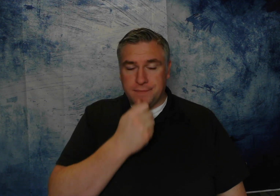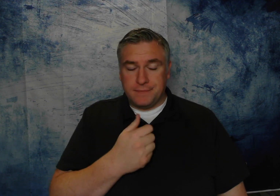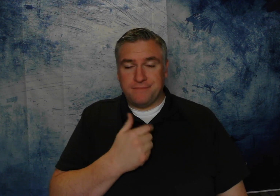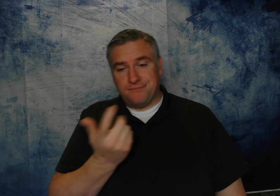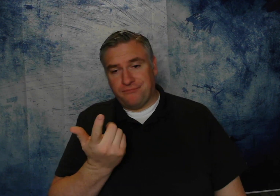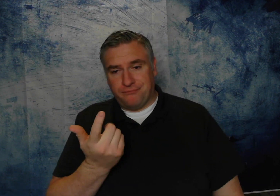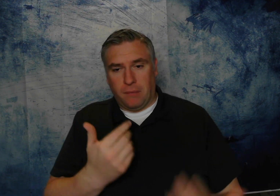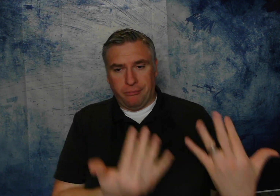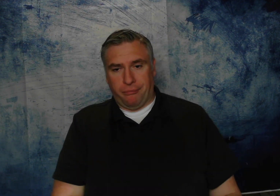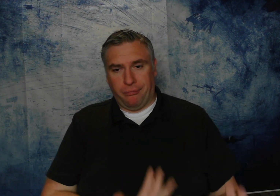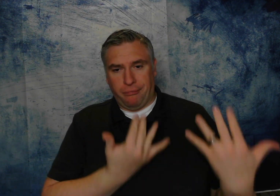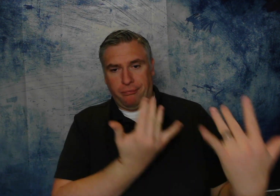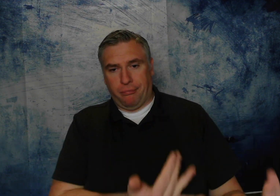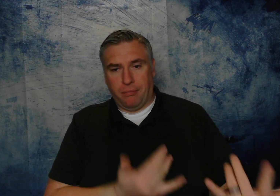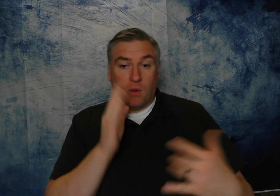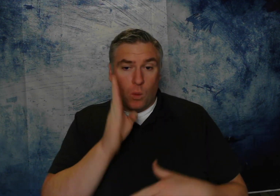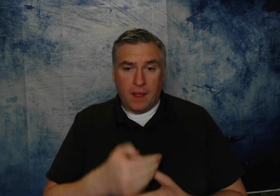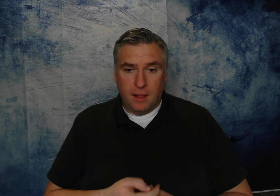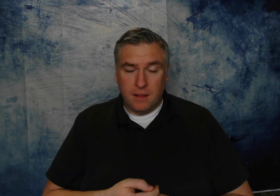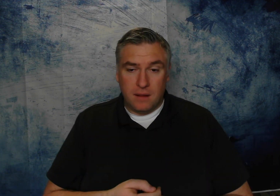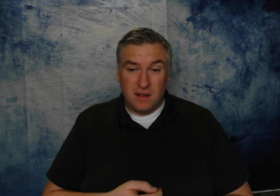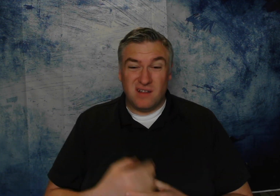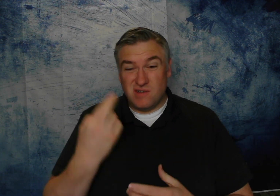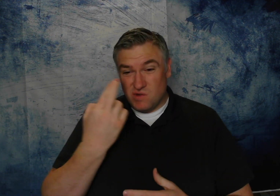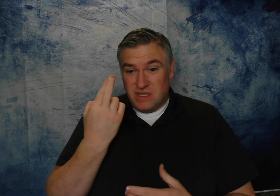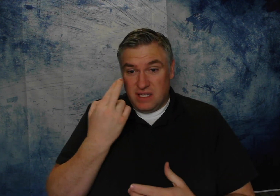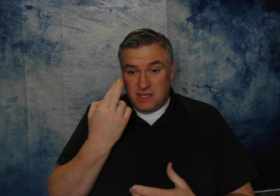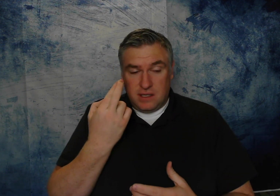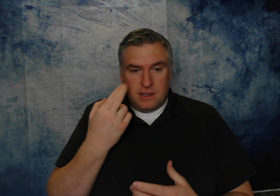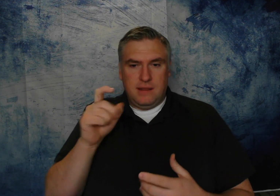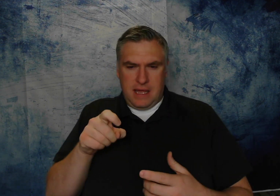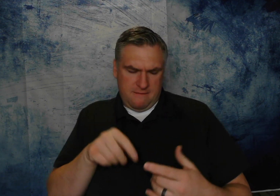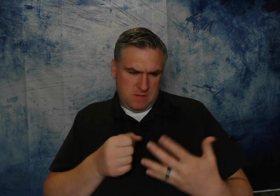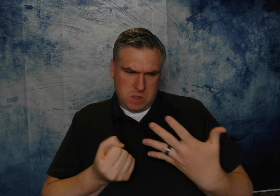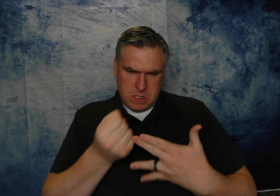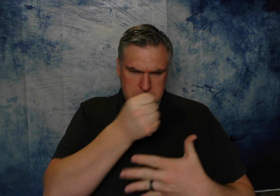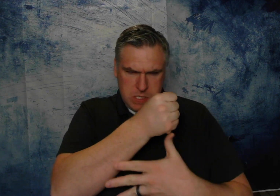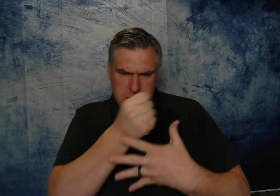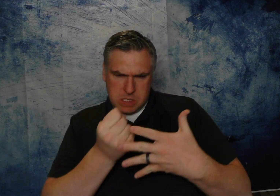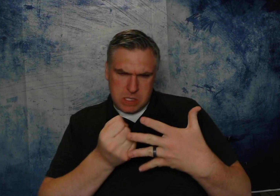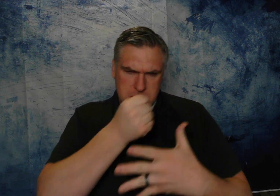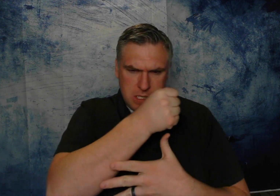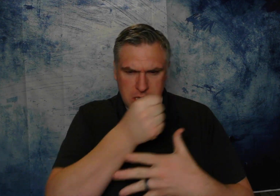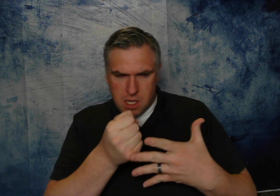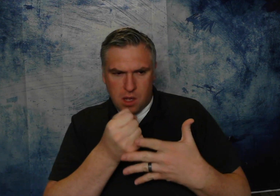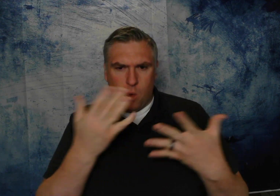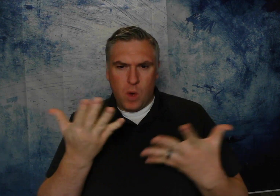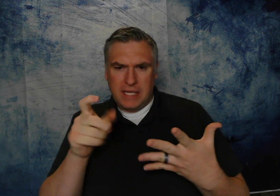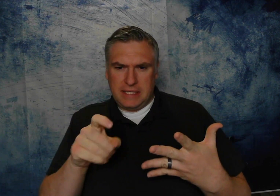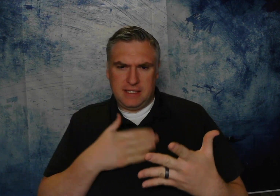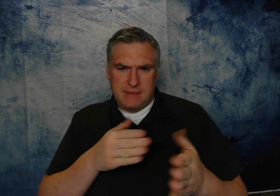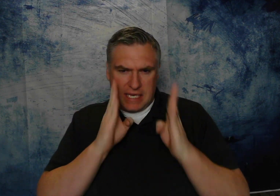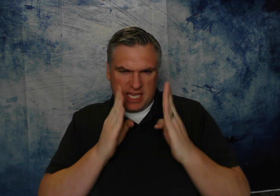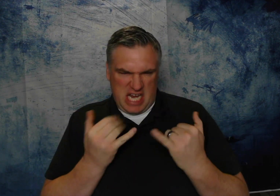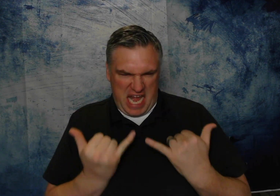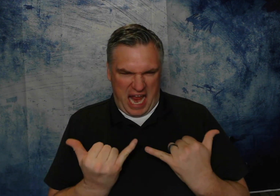cold, you're going to have to wait a long time. Now the reason is they have to prioritize